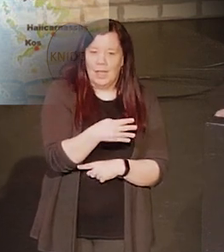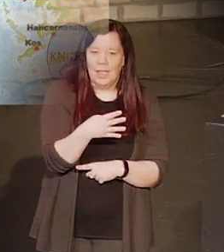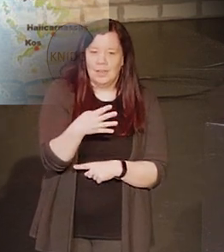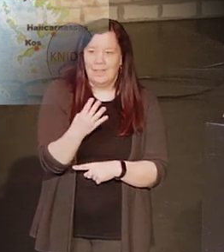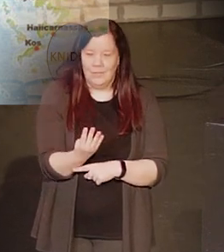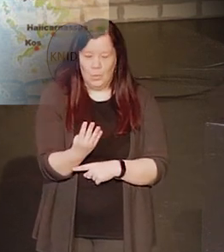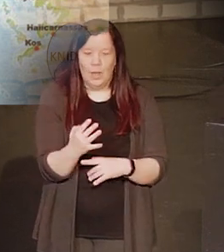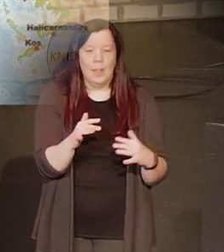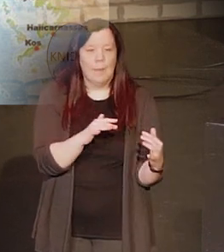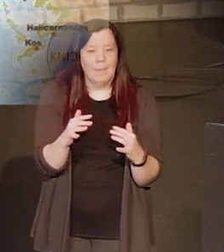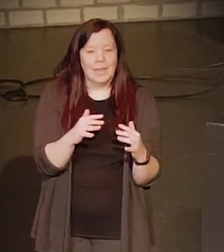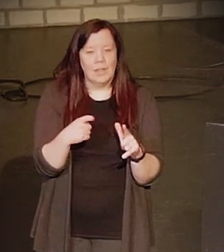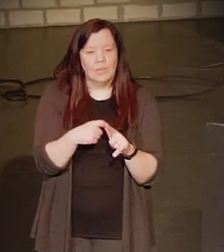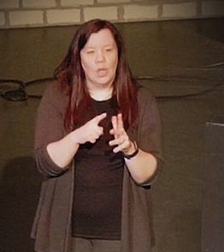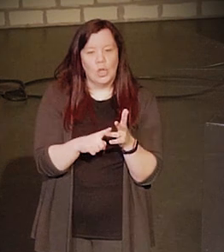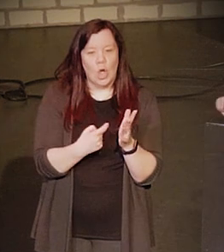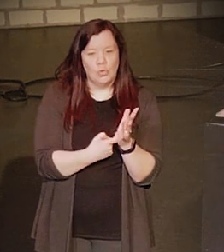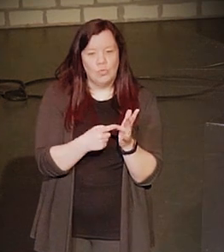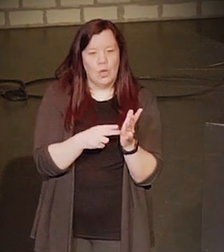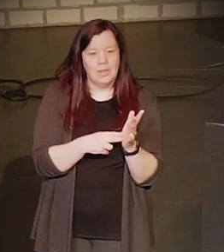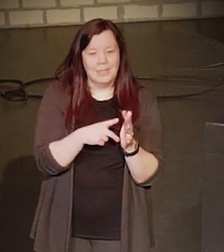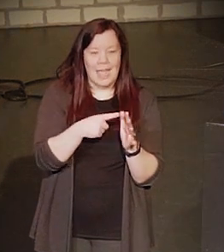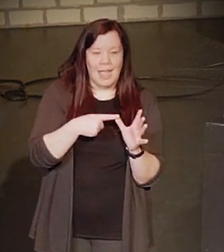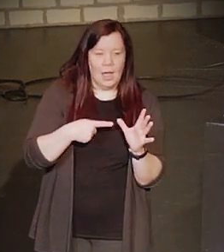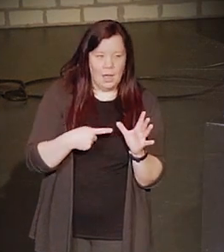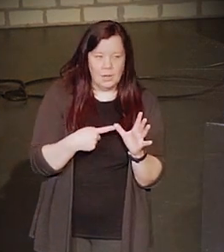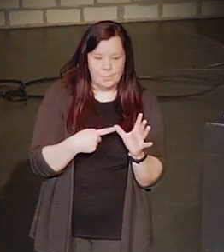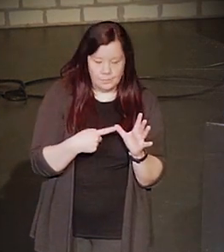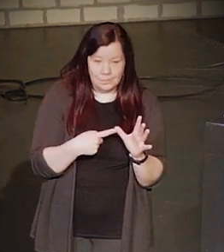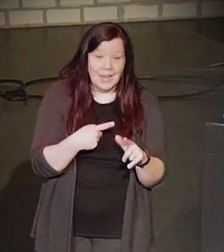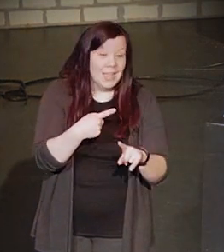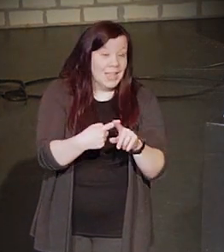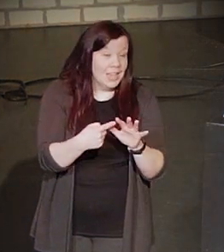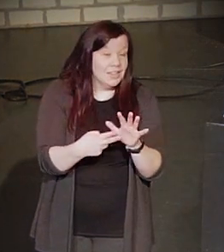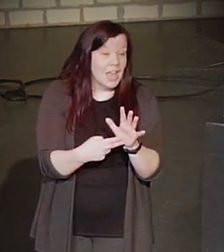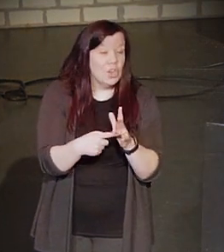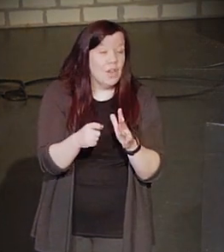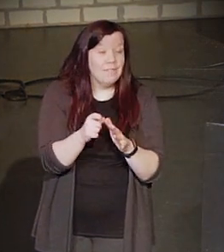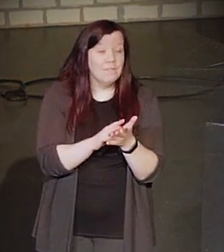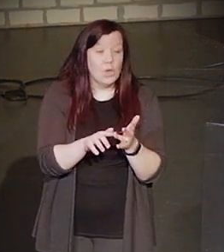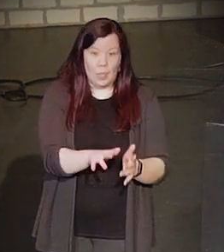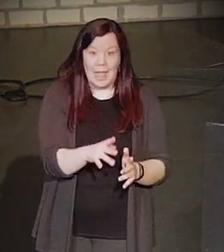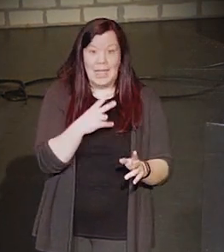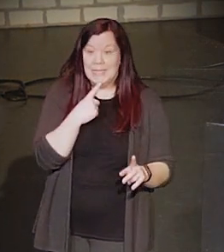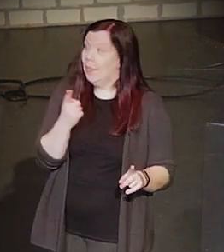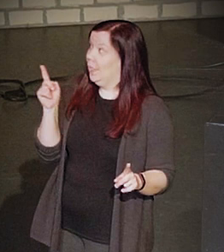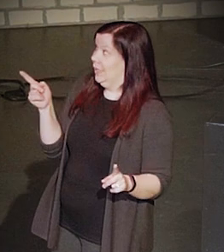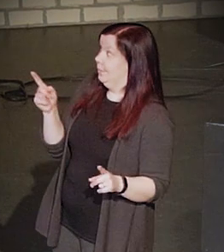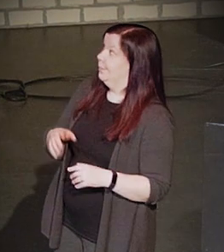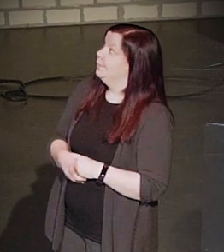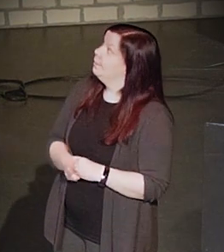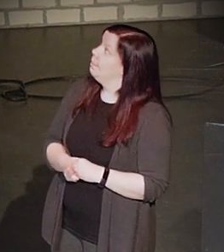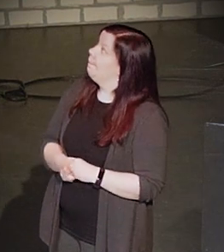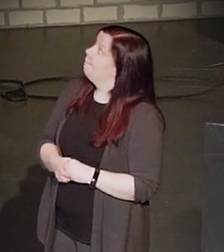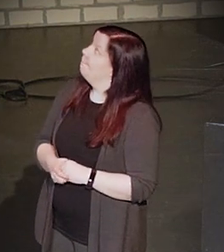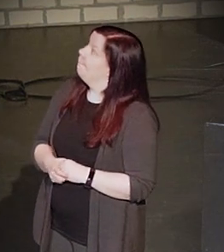of Coronea. Now, Xenophon, who I mentioned, was at this battle, and this is how he described it. The earth stained with blood,